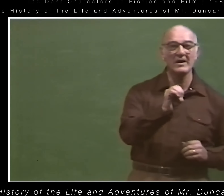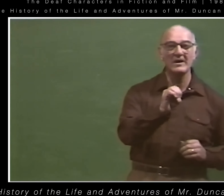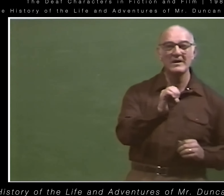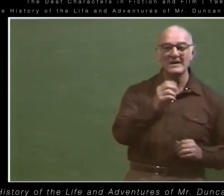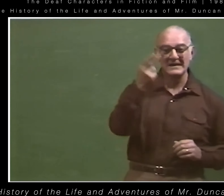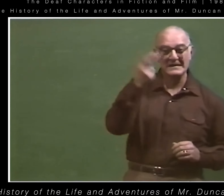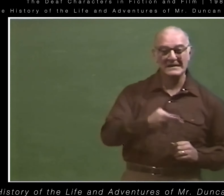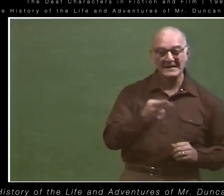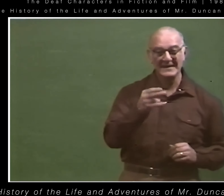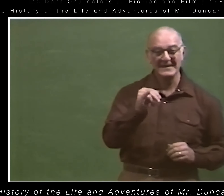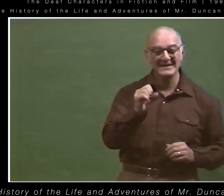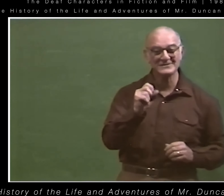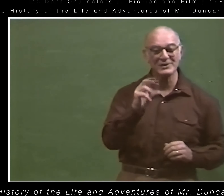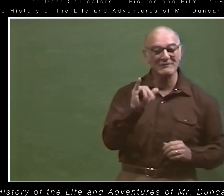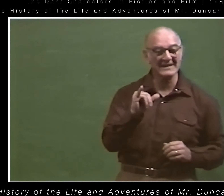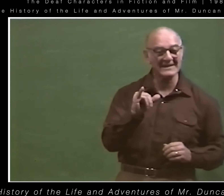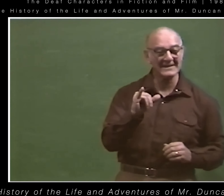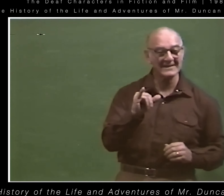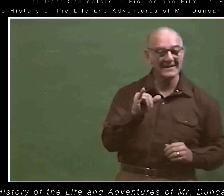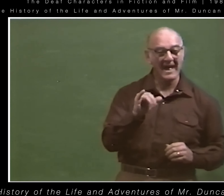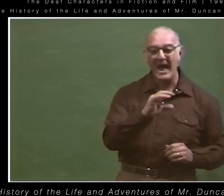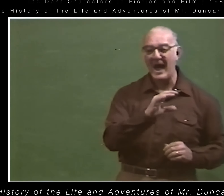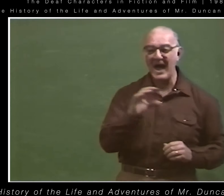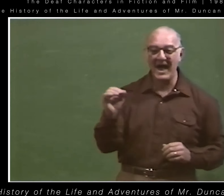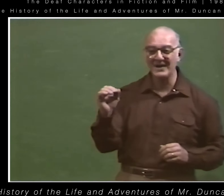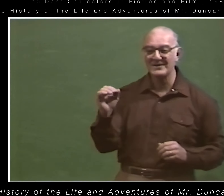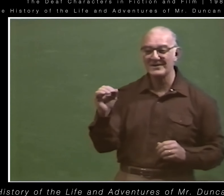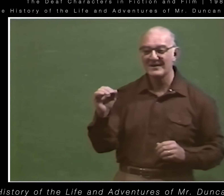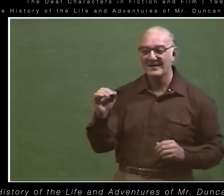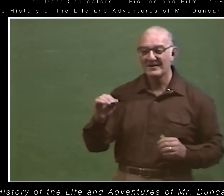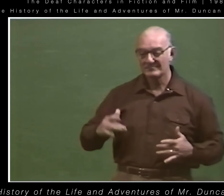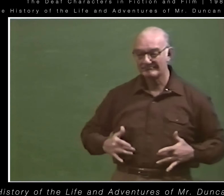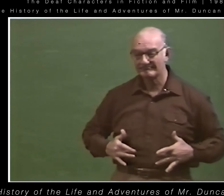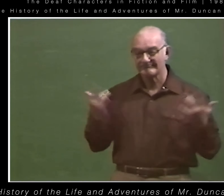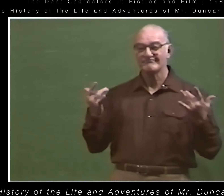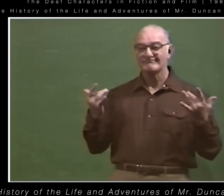The History and